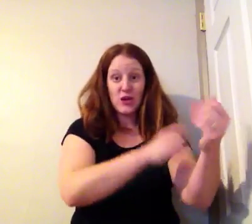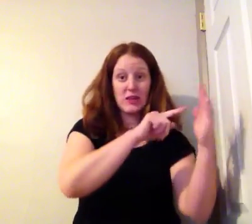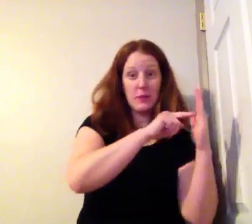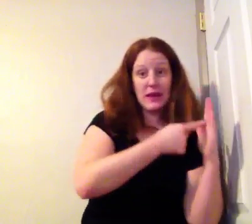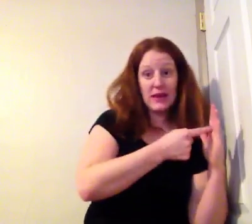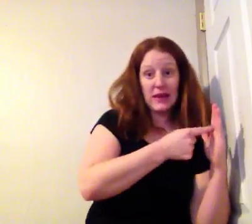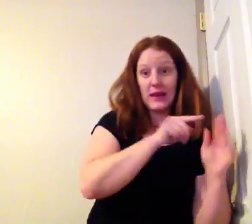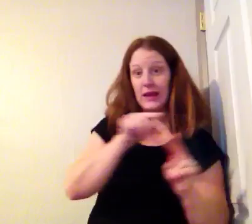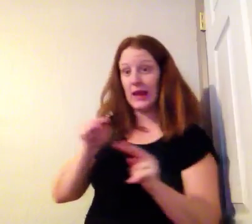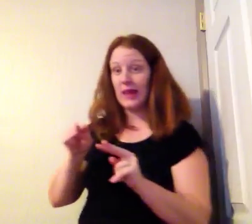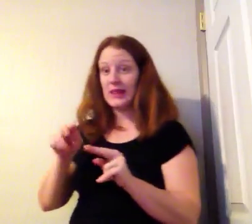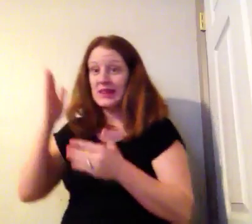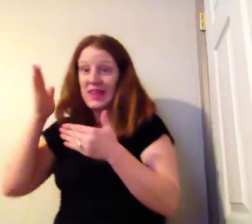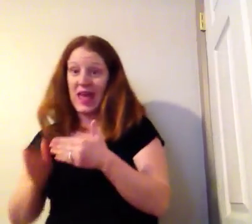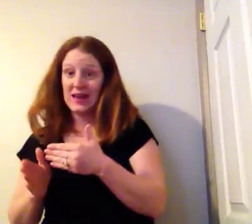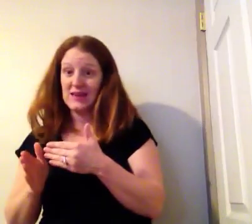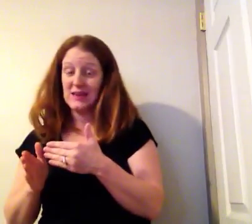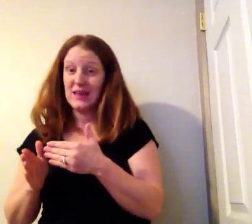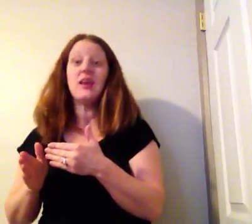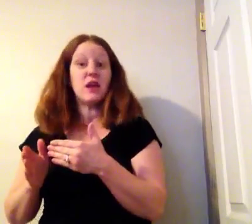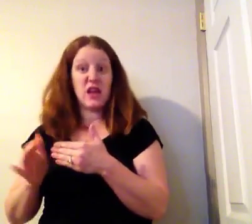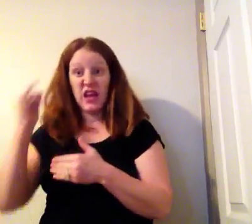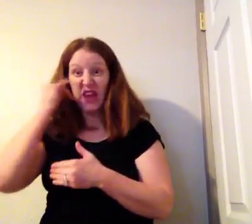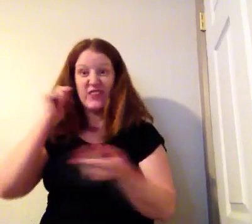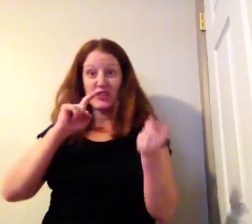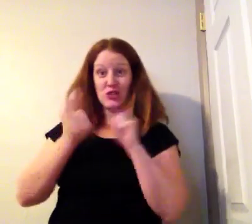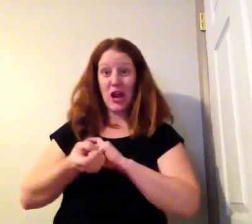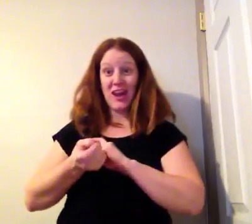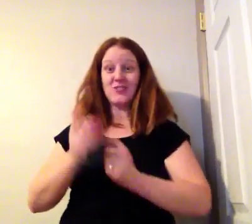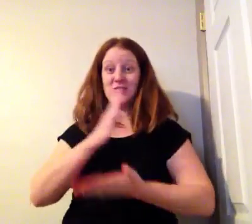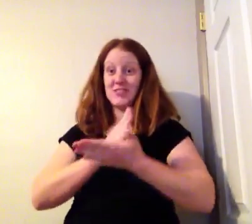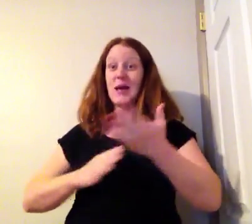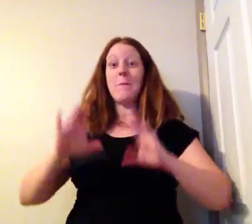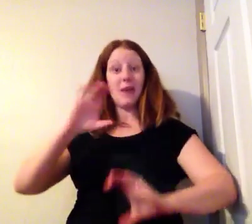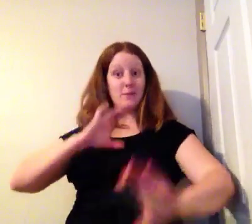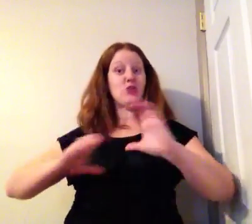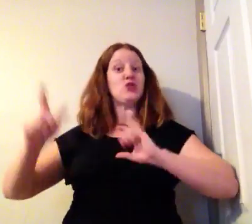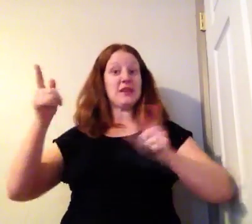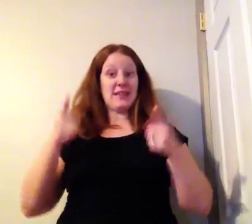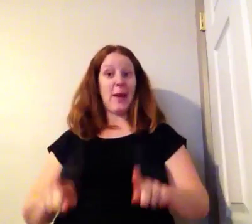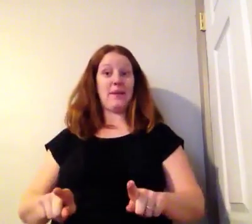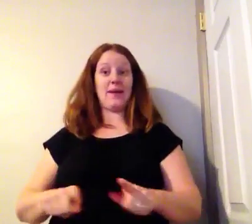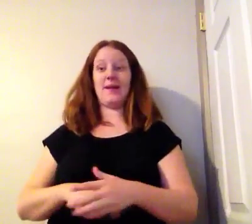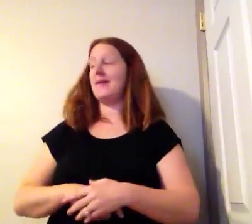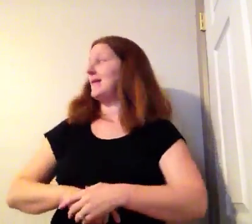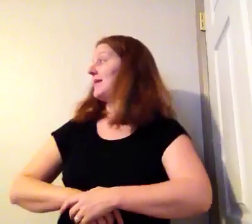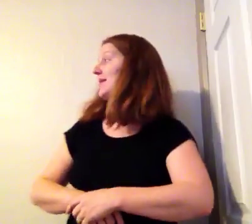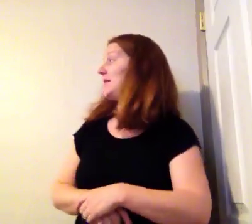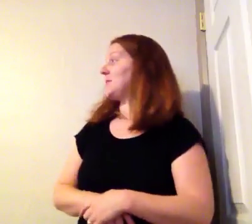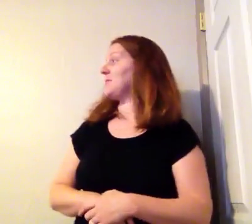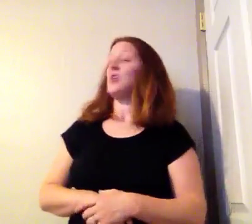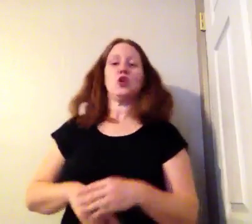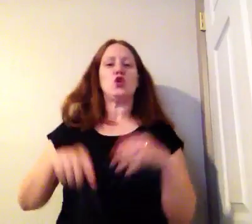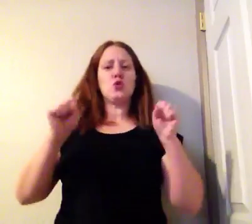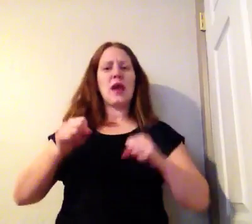has happened. And this is chemistry. So we can describe chemistry by the difference in energy state. This is